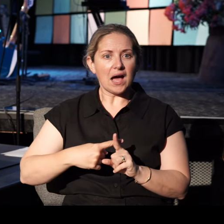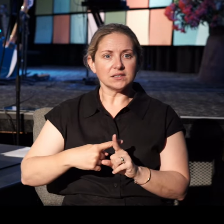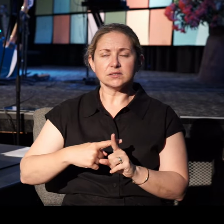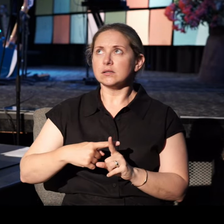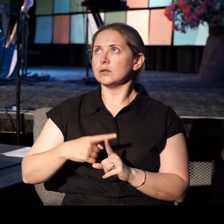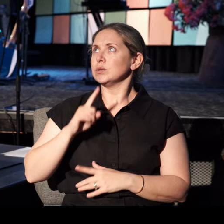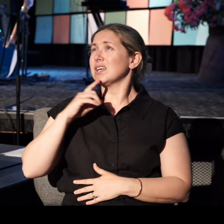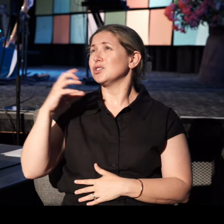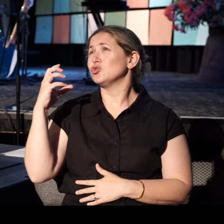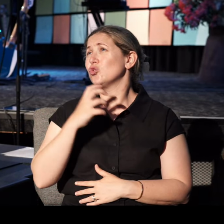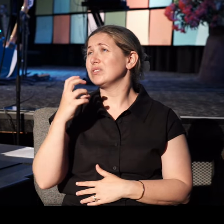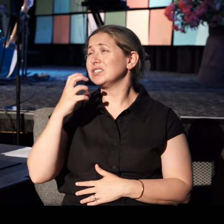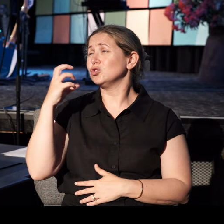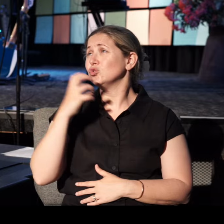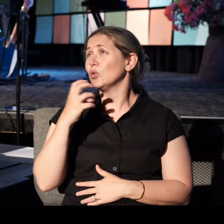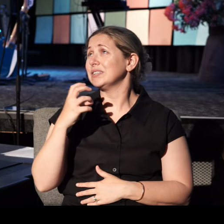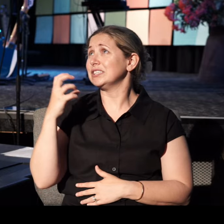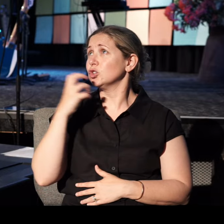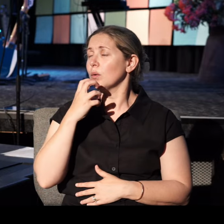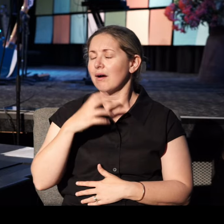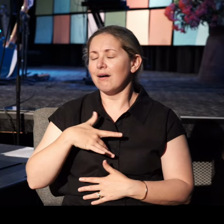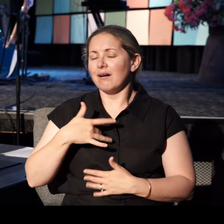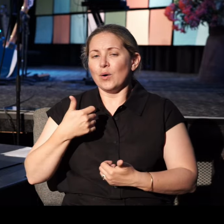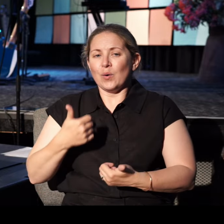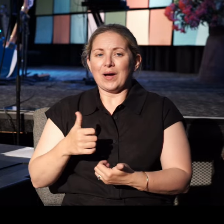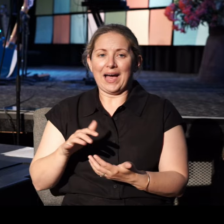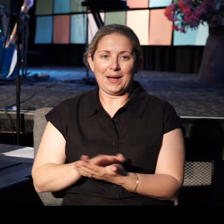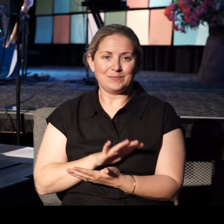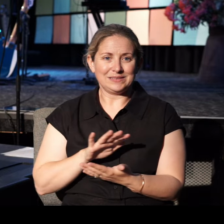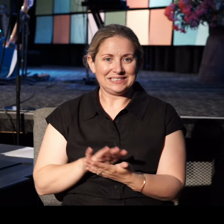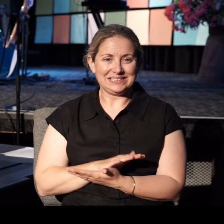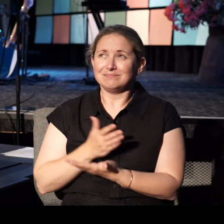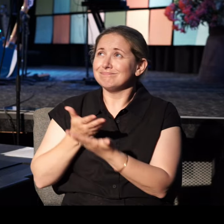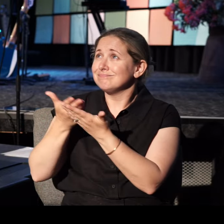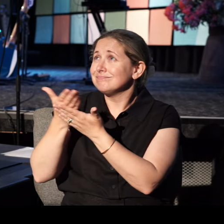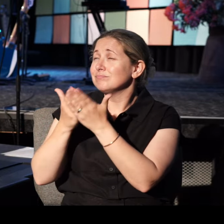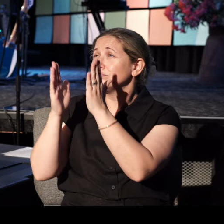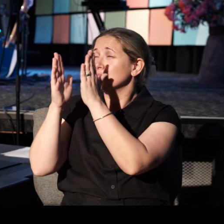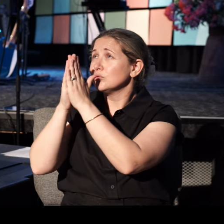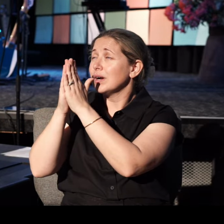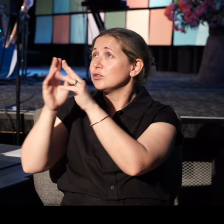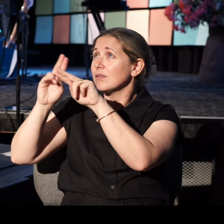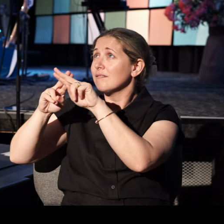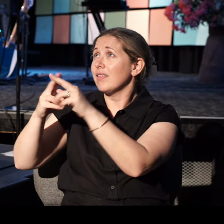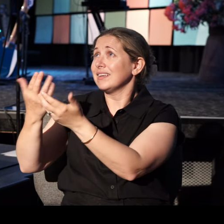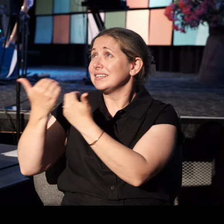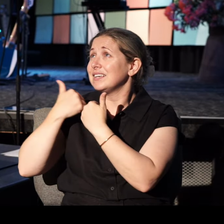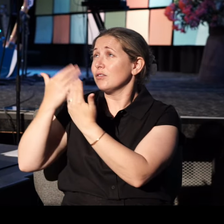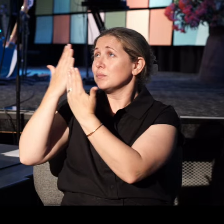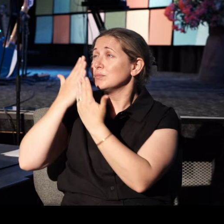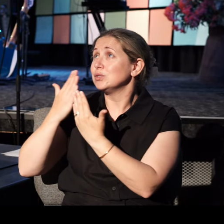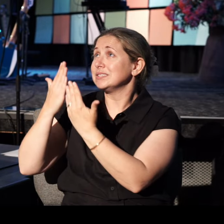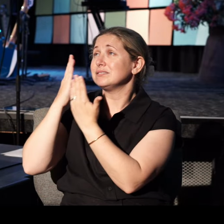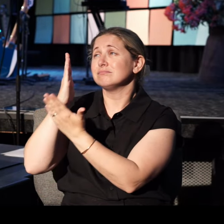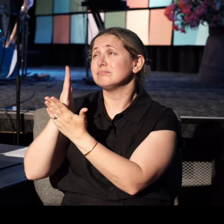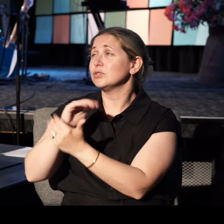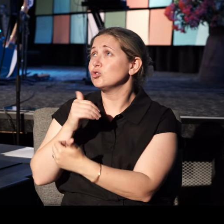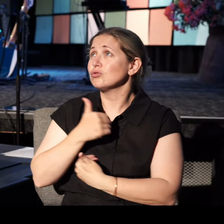repentance, confession of sin, and coming back to your Father, knowing that he is full of mercy, full of grace.